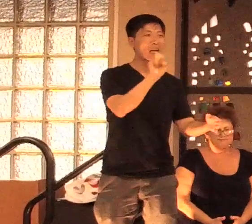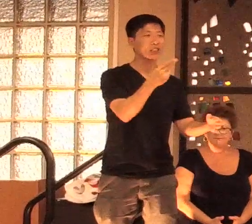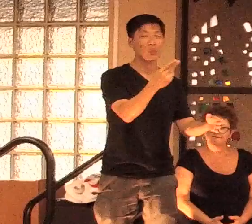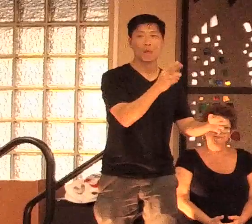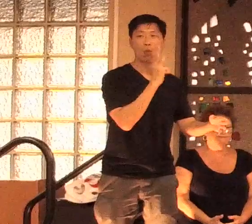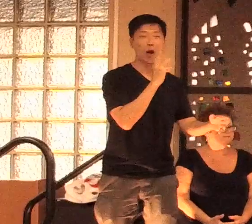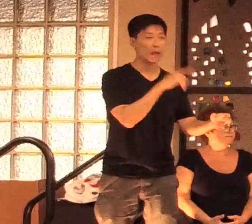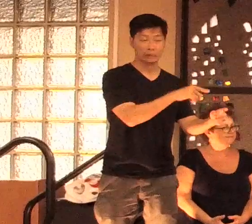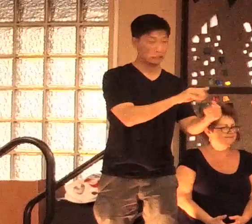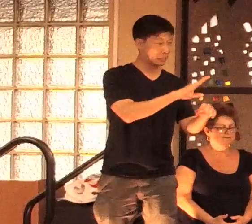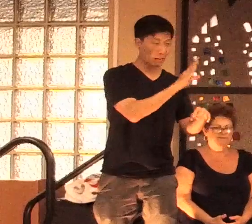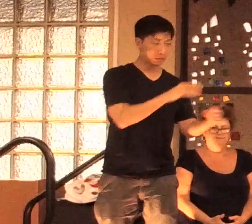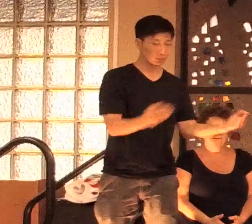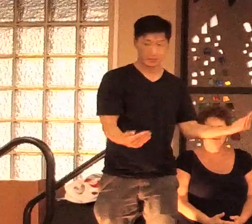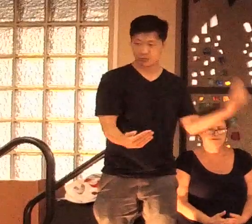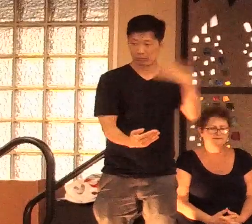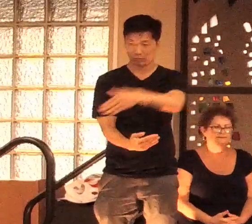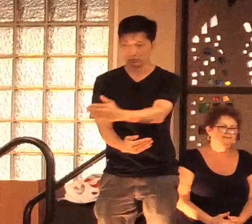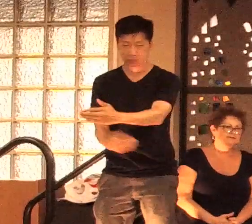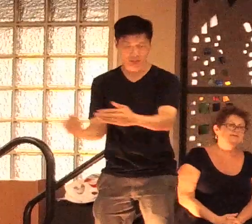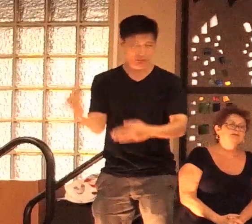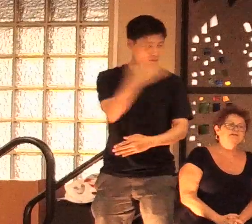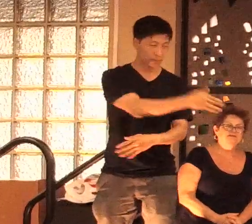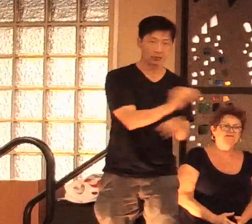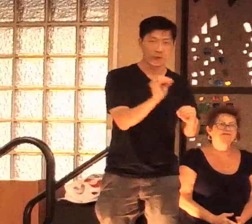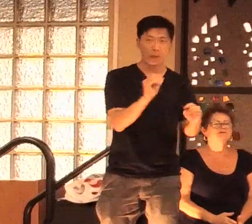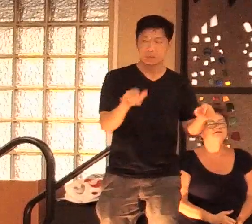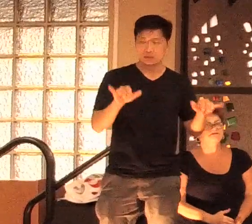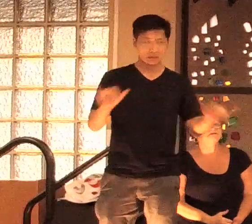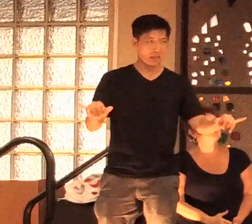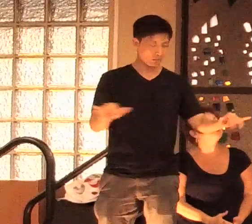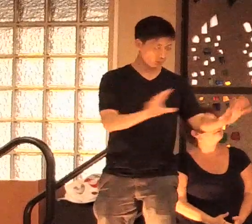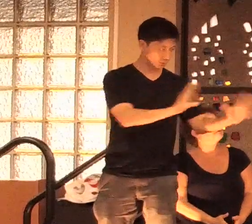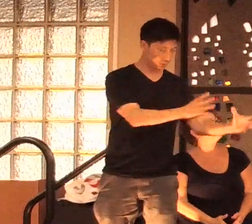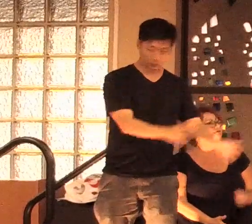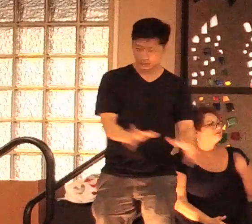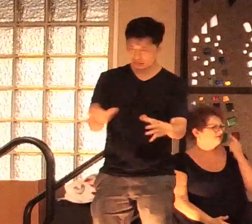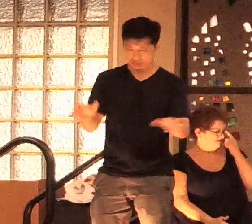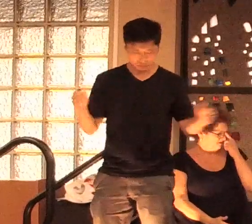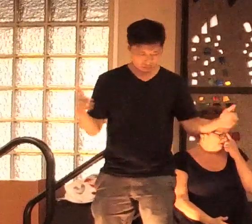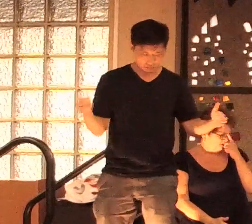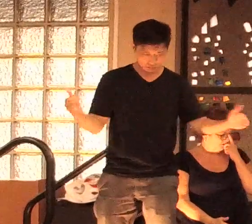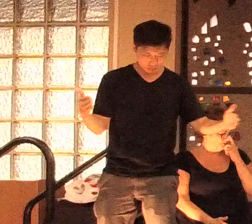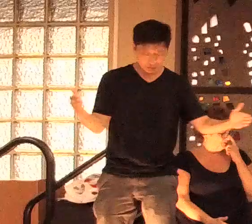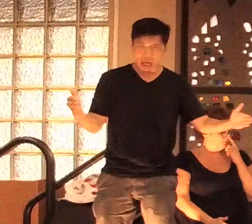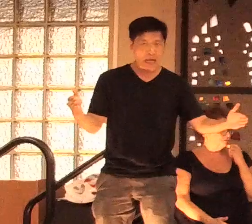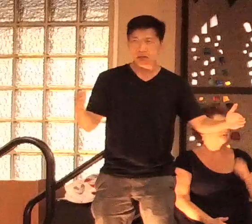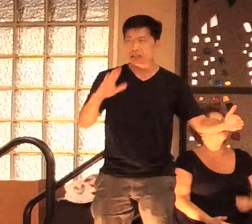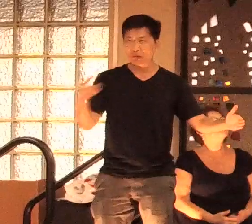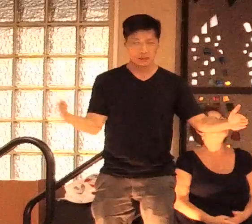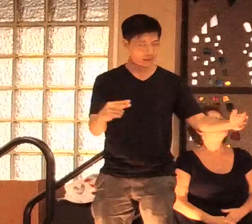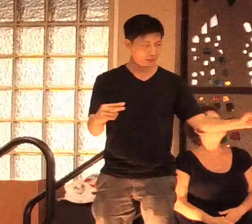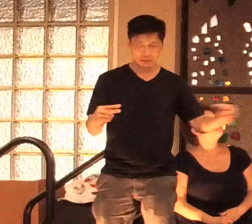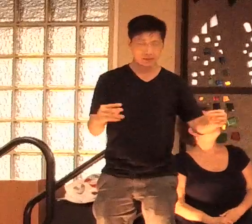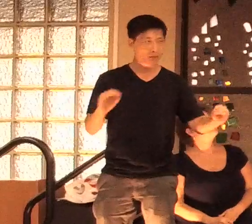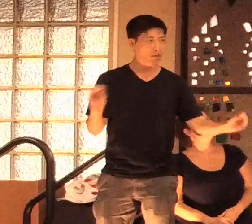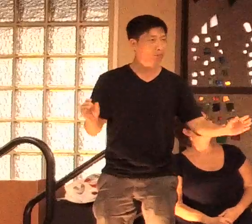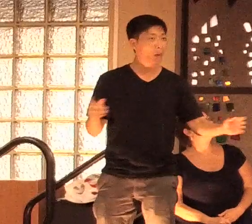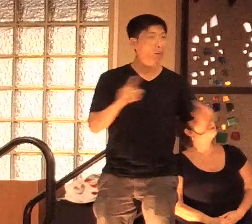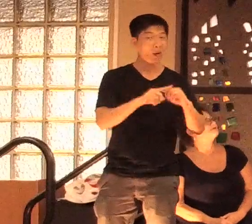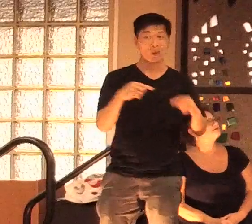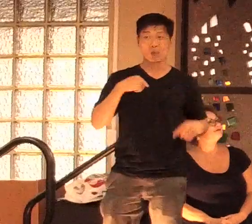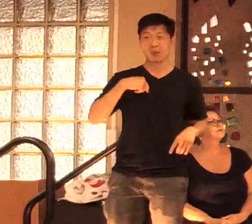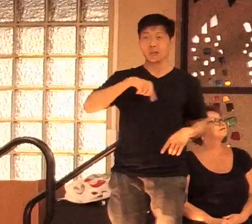never go into the other river. So you can spend your whole life on one side and the other, and not see the other. When we're little